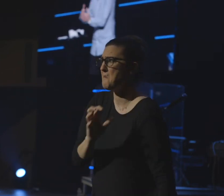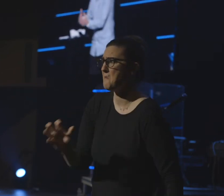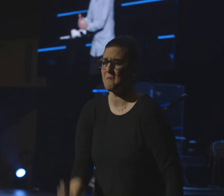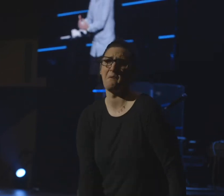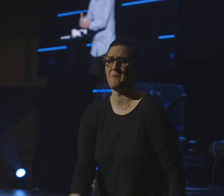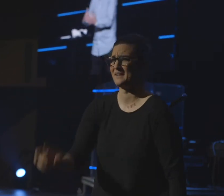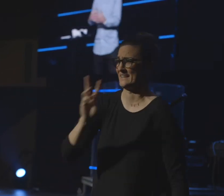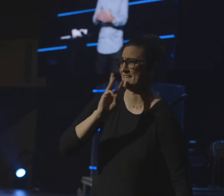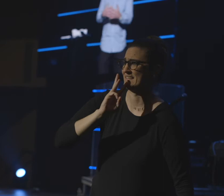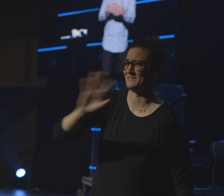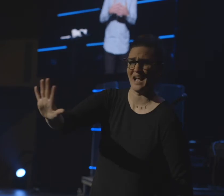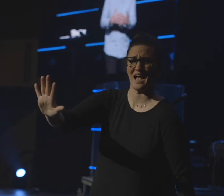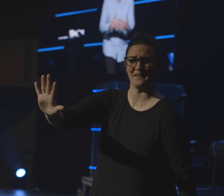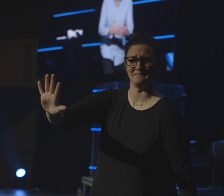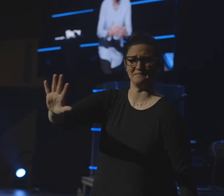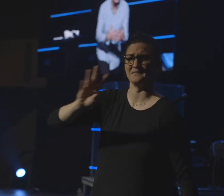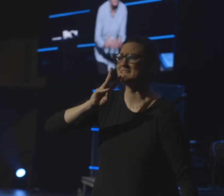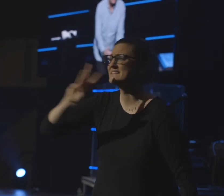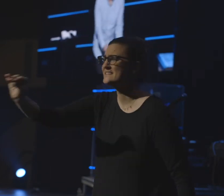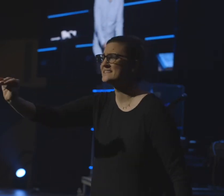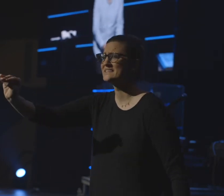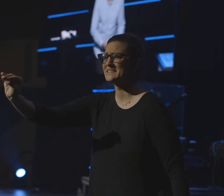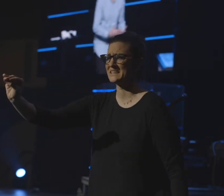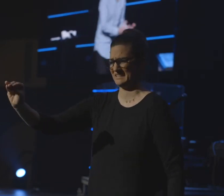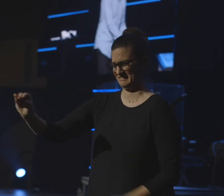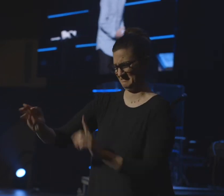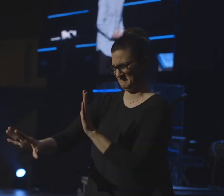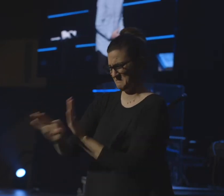clearly out of childbirth. I'd start with the youngest couple I could find,